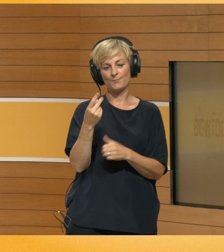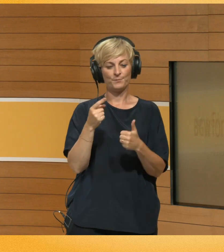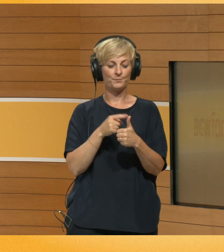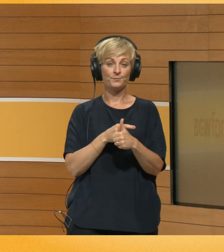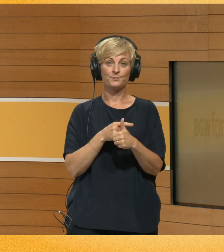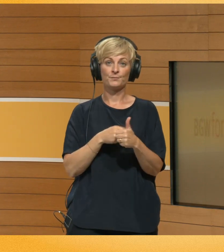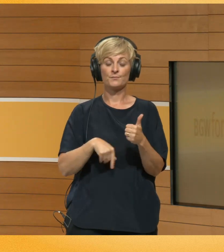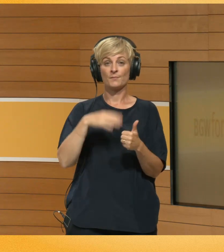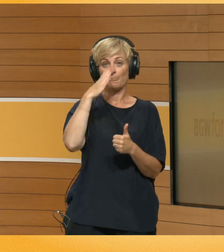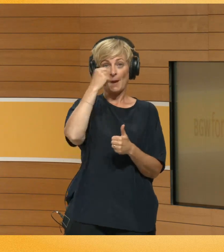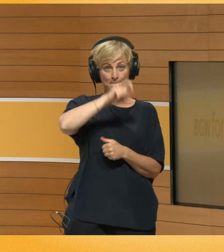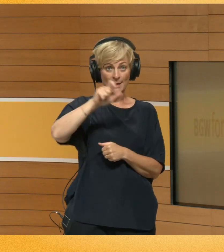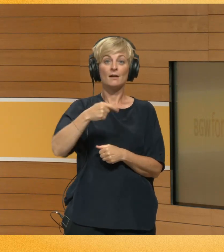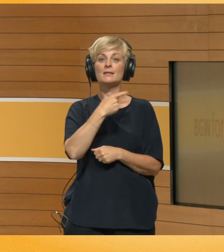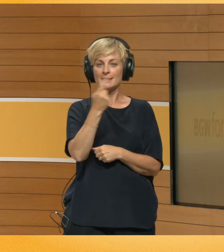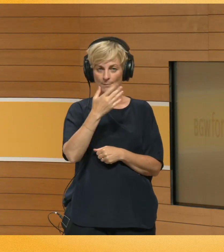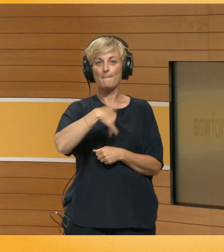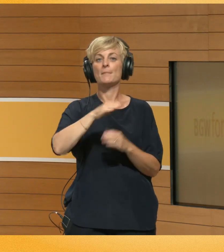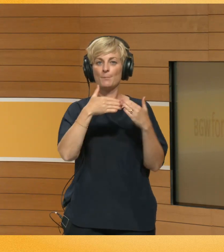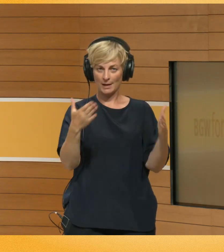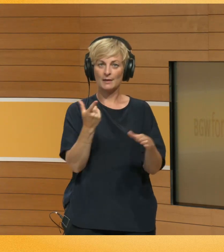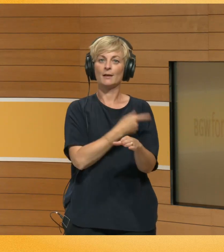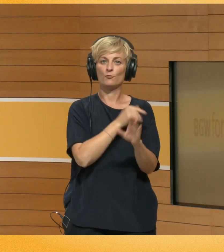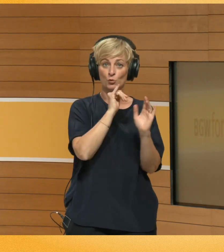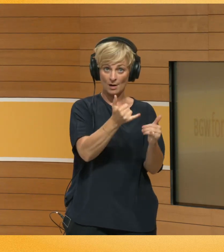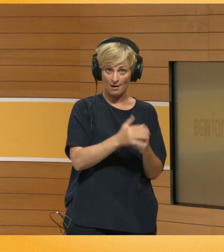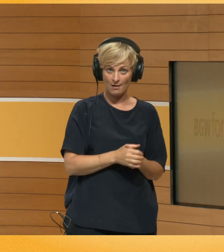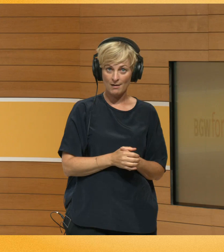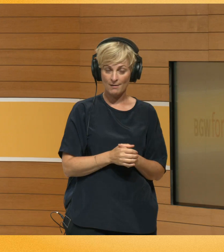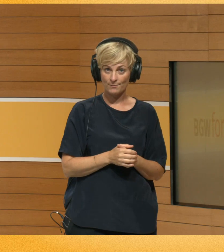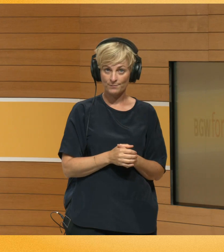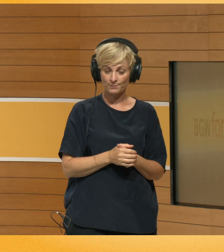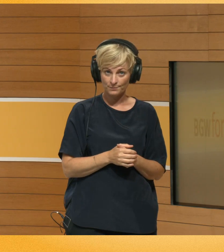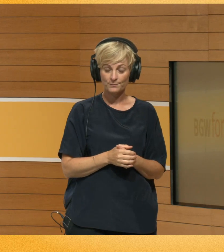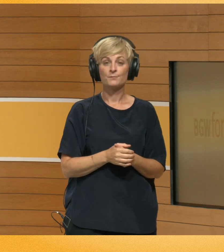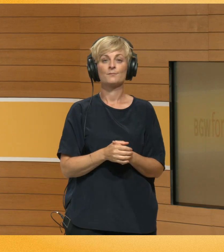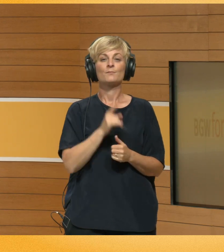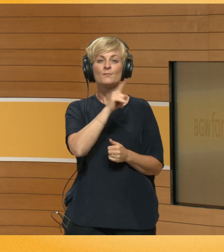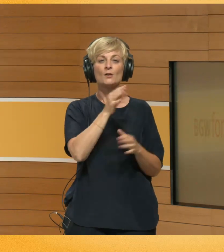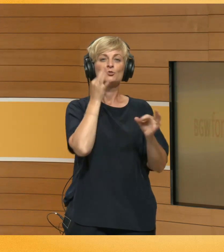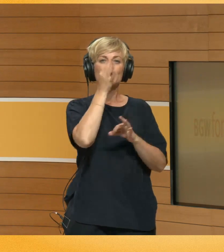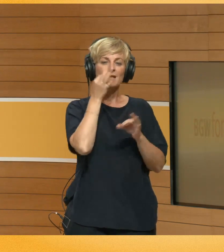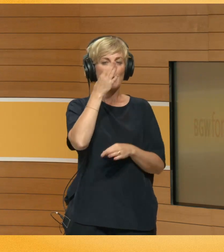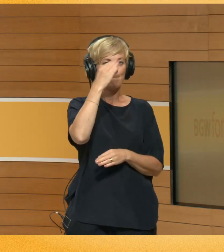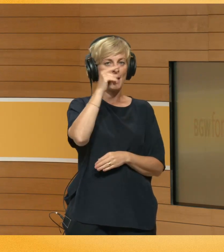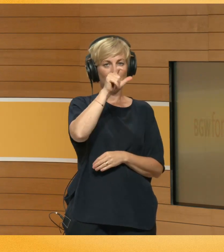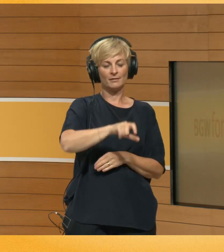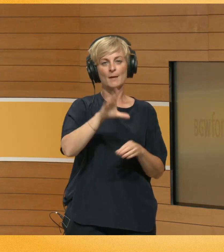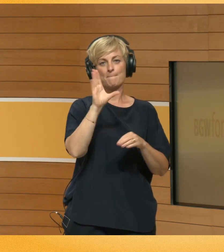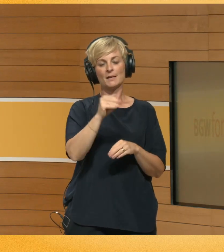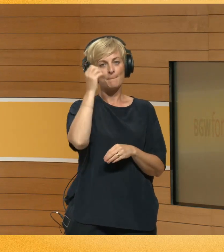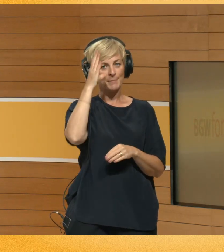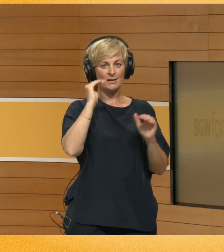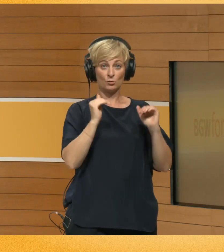take vaccines, and those who were educated or high-level education would have taken the